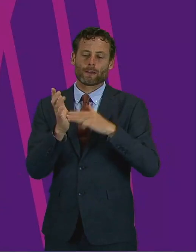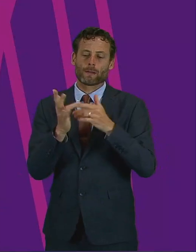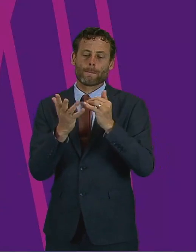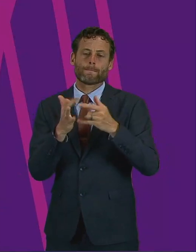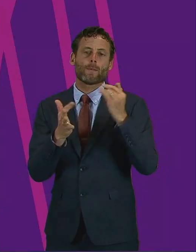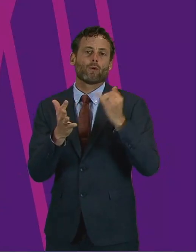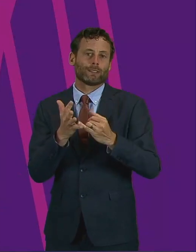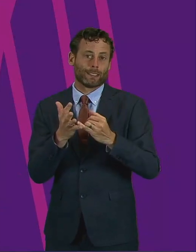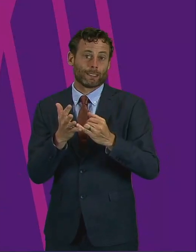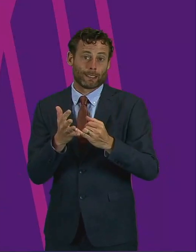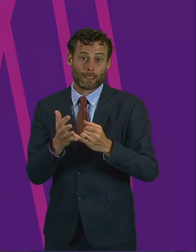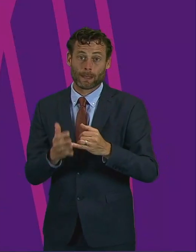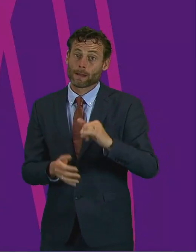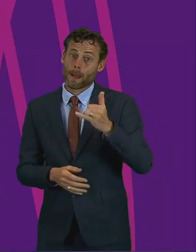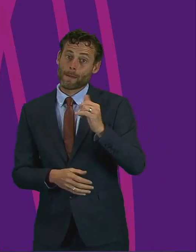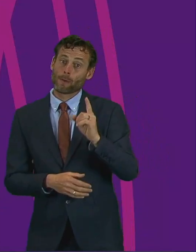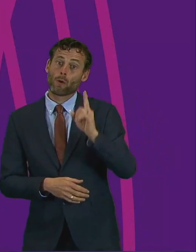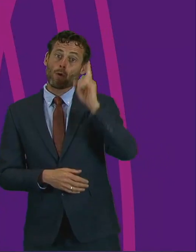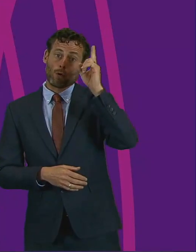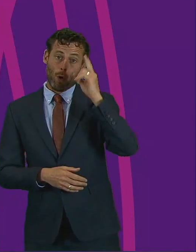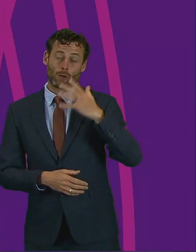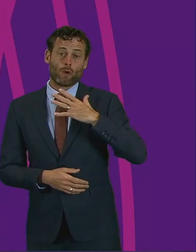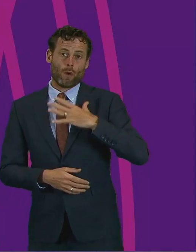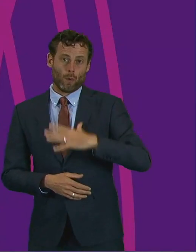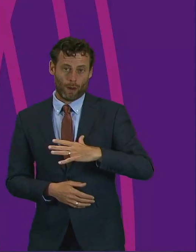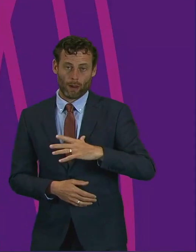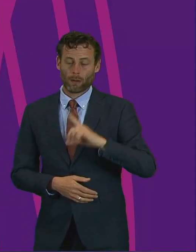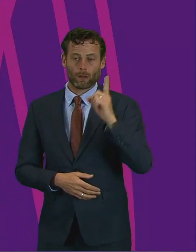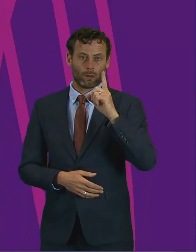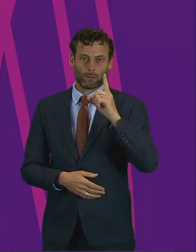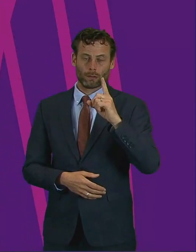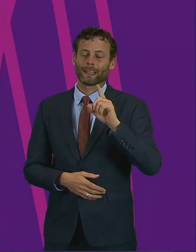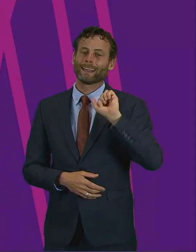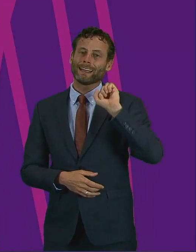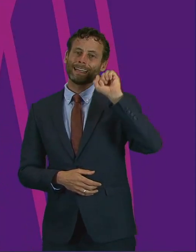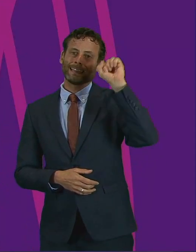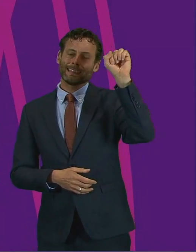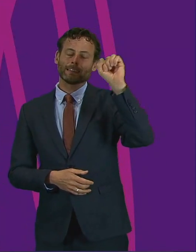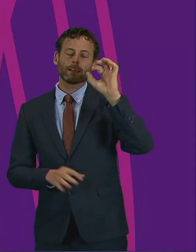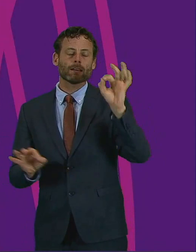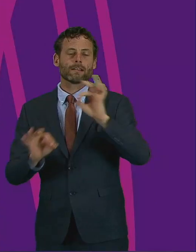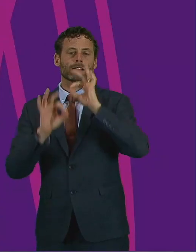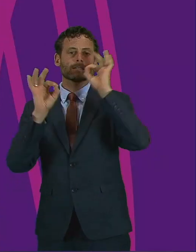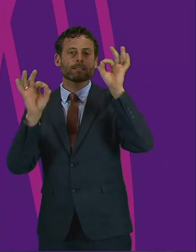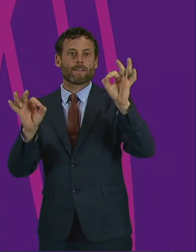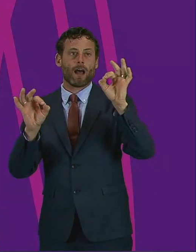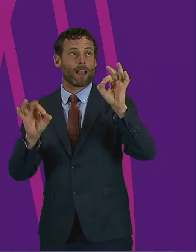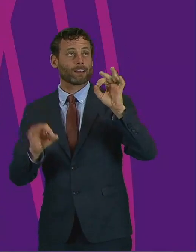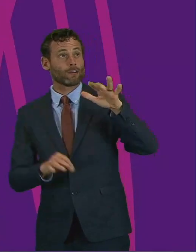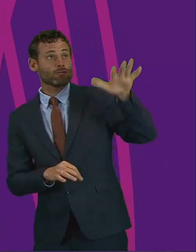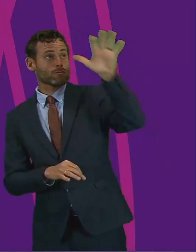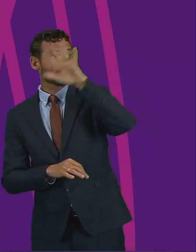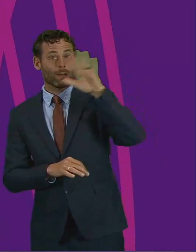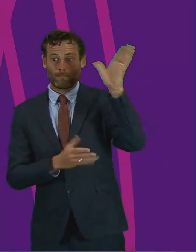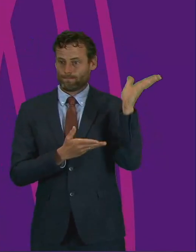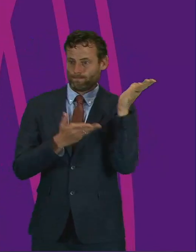be God's will that he rest his divine presence in the work of your hands.